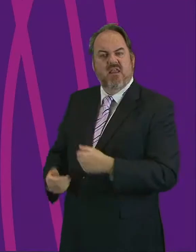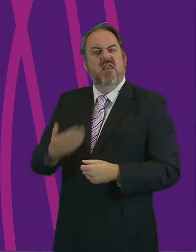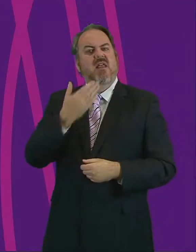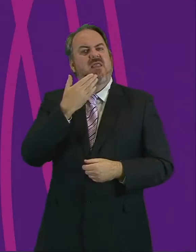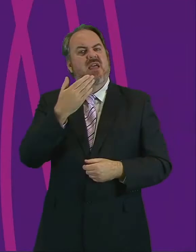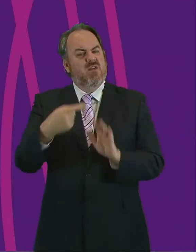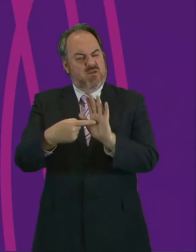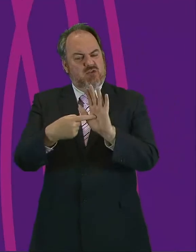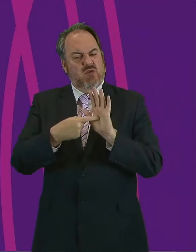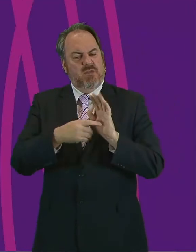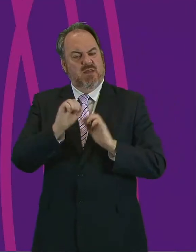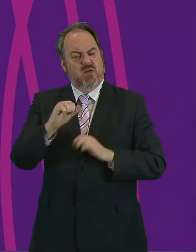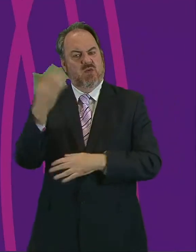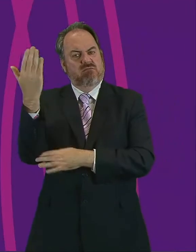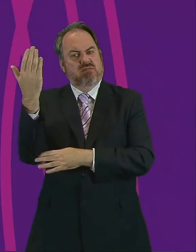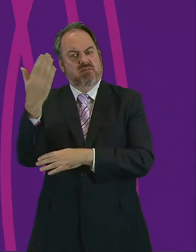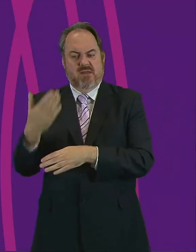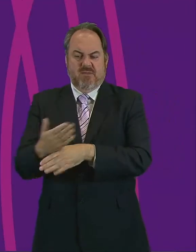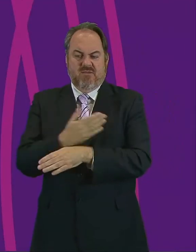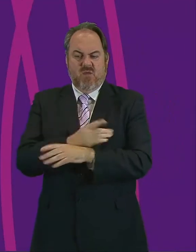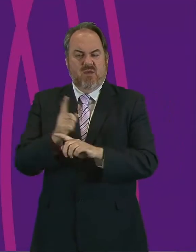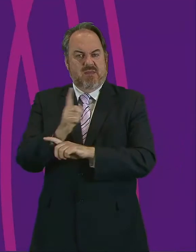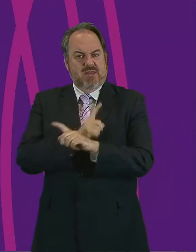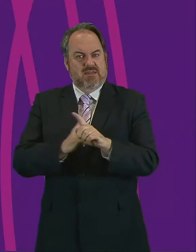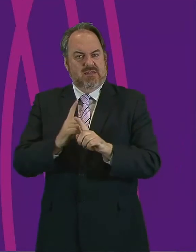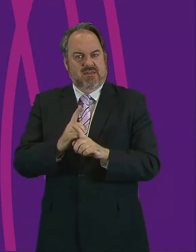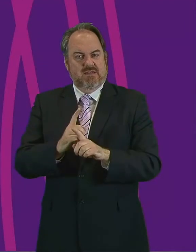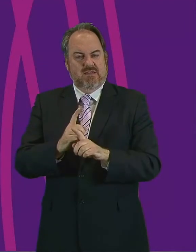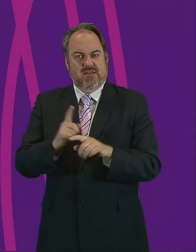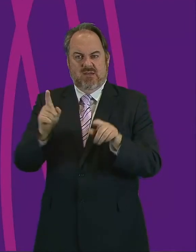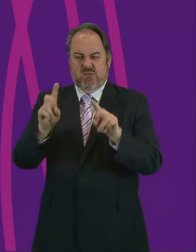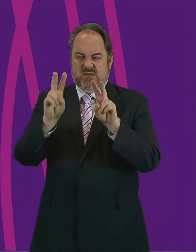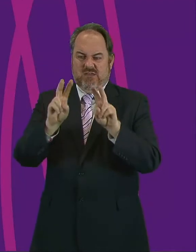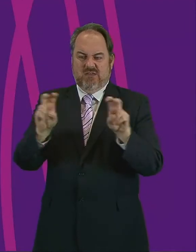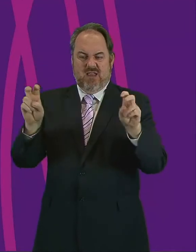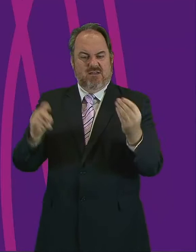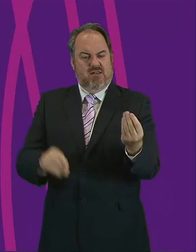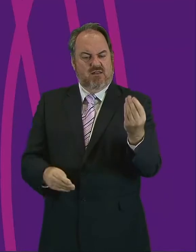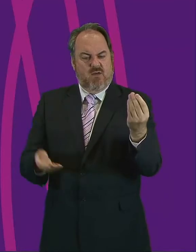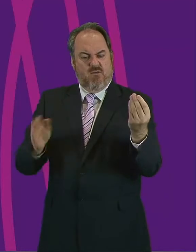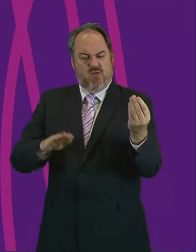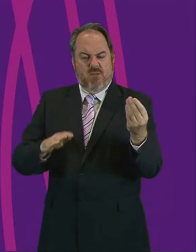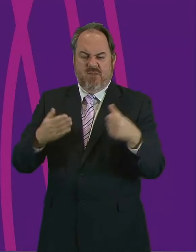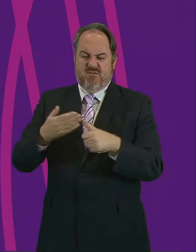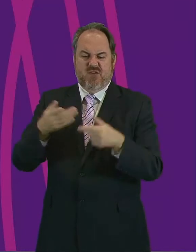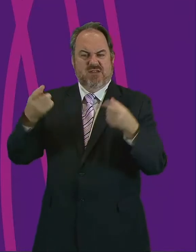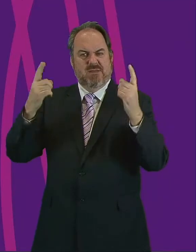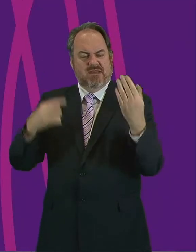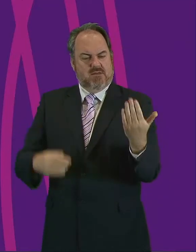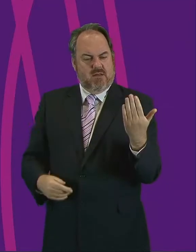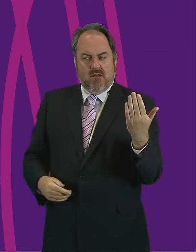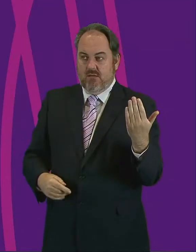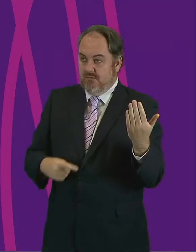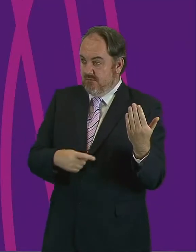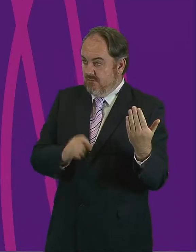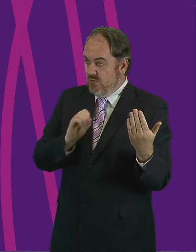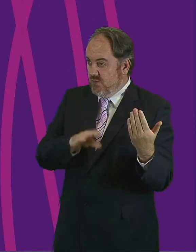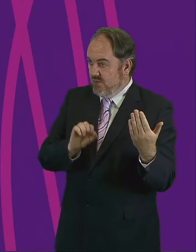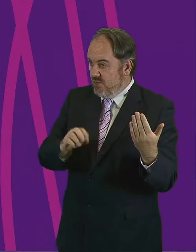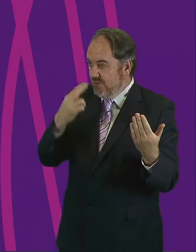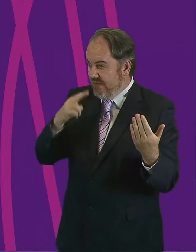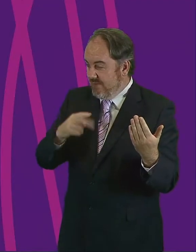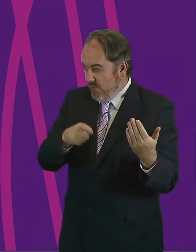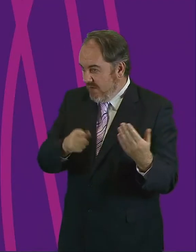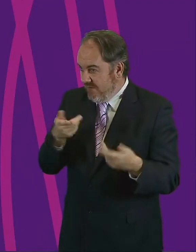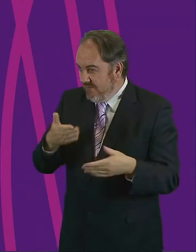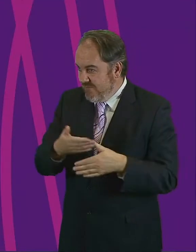advance sight of her statement, even if it was titled as from the First Minister. I'm not sure if she had a hand in that. She